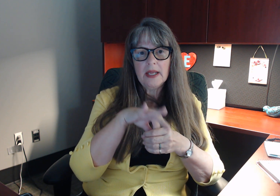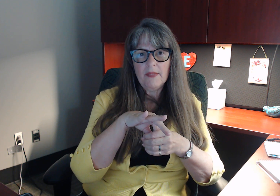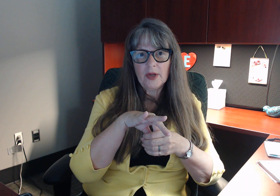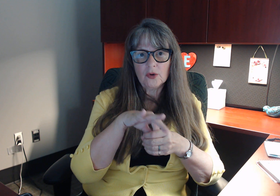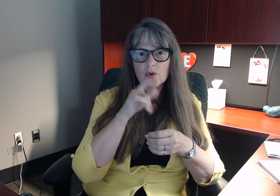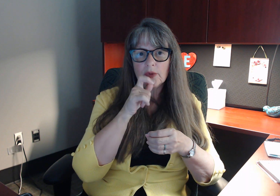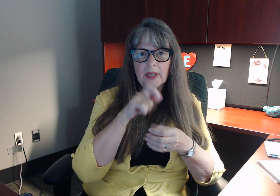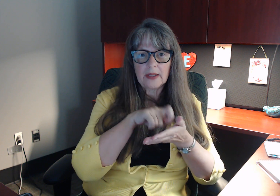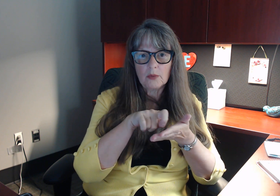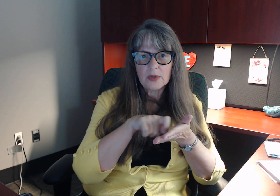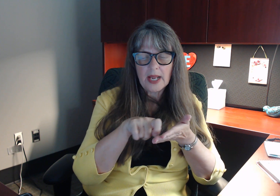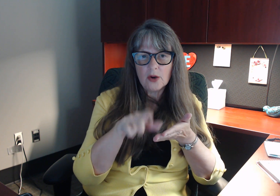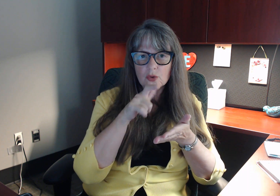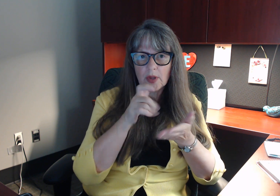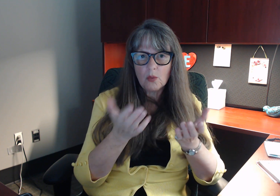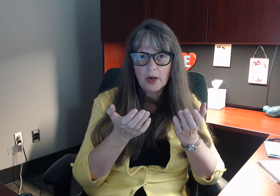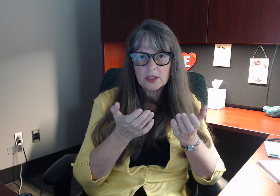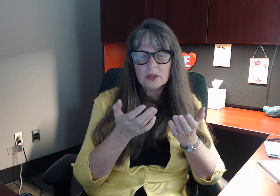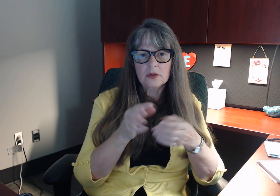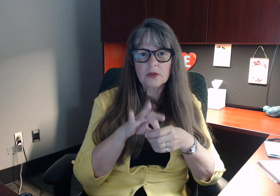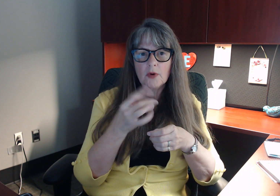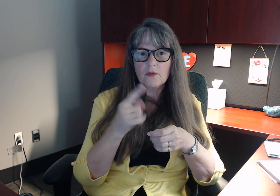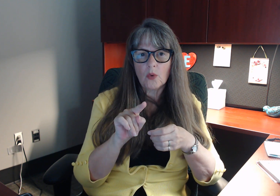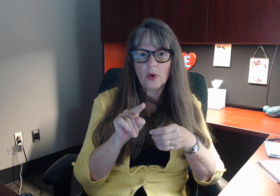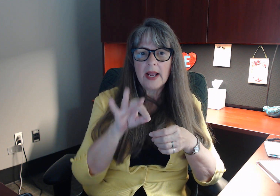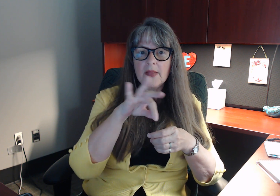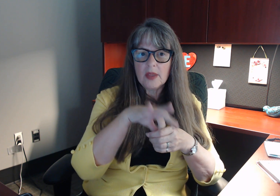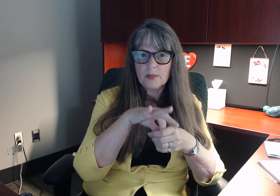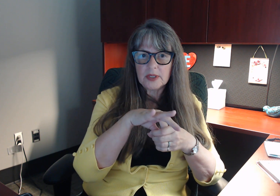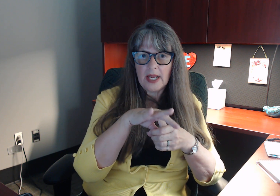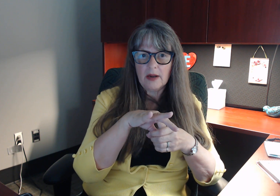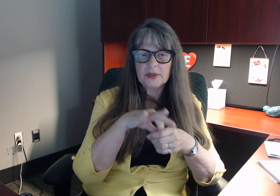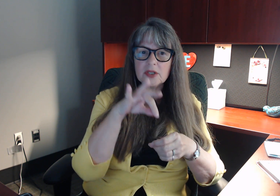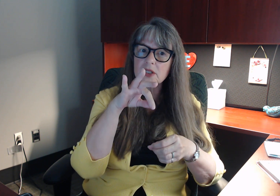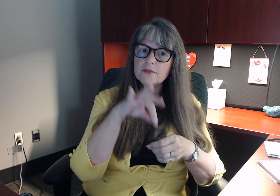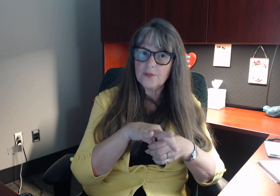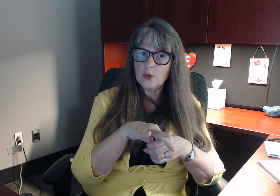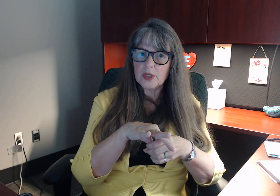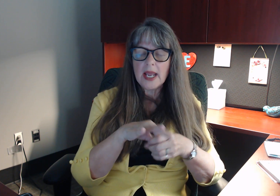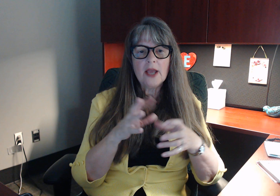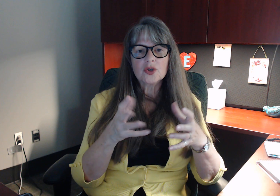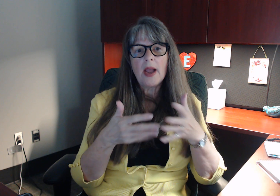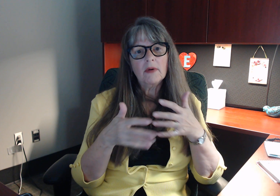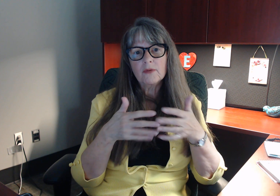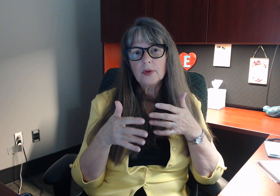in there and they wrote it down, who they wanted to vote for, and then they put it down. But this is vote. And so however it